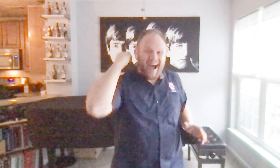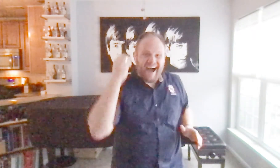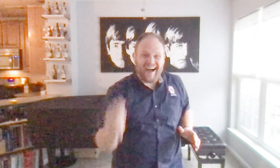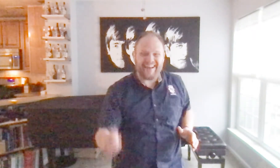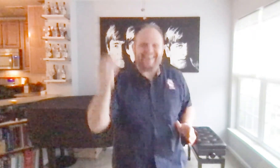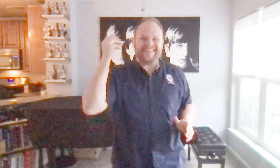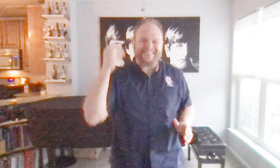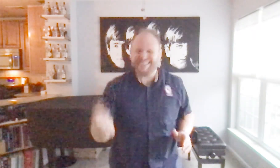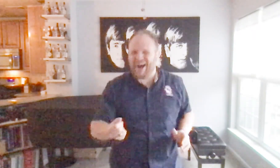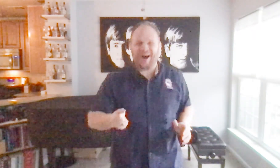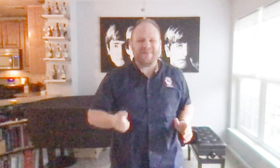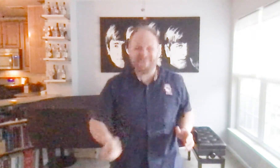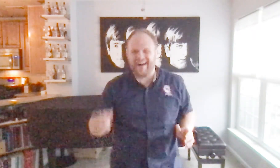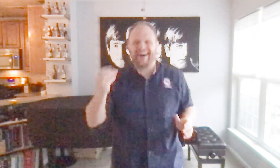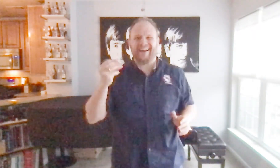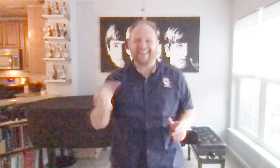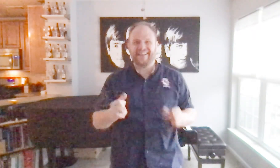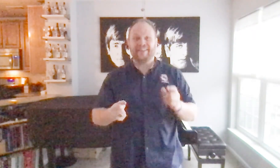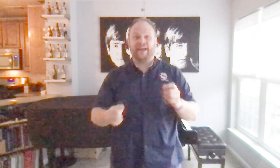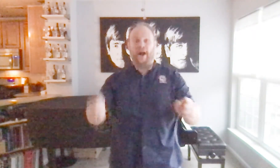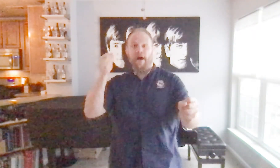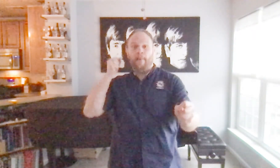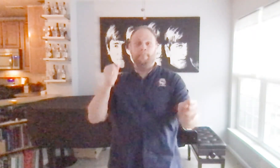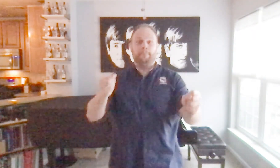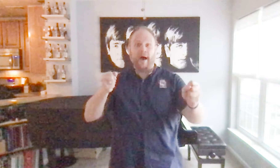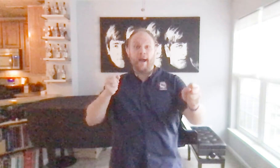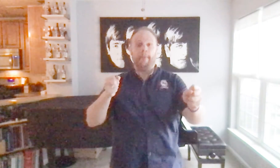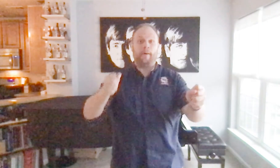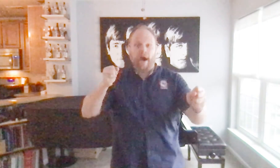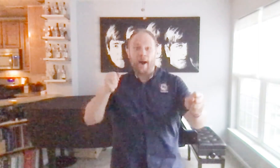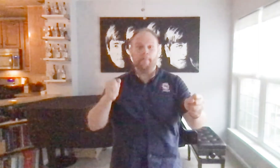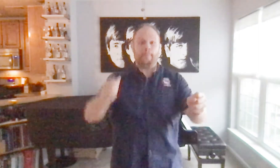I need somebody to love.